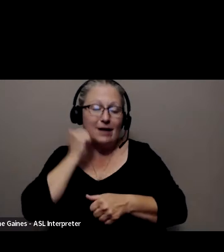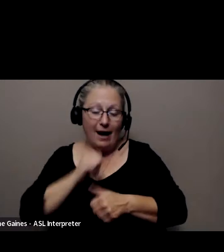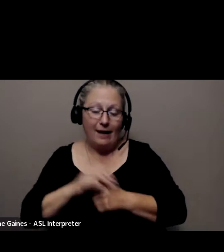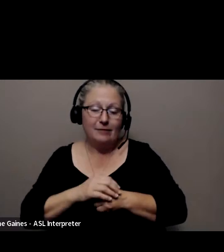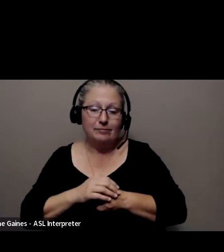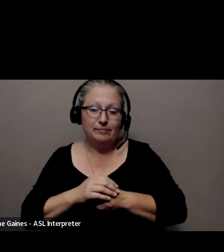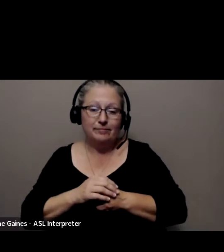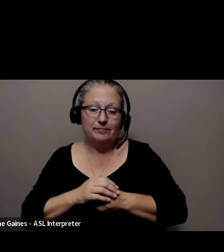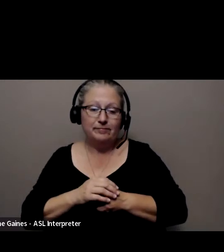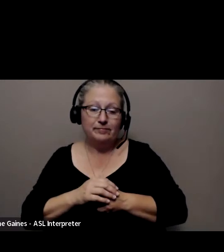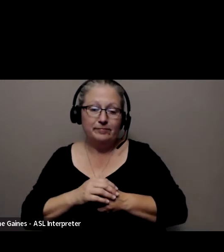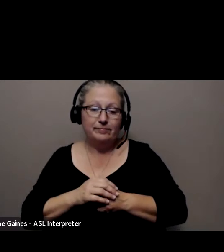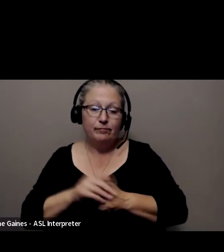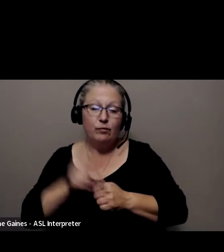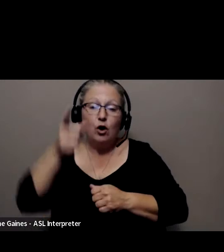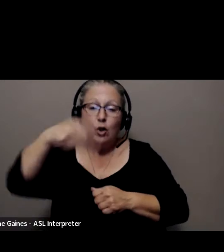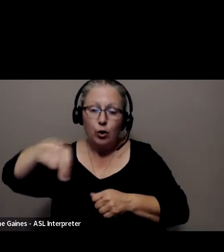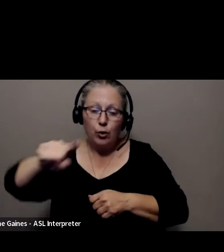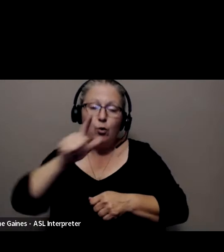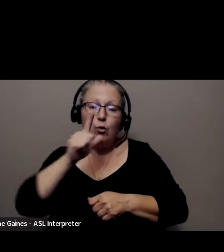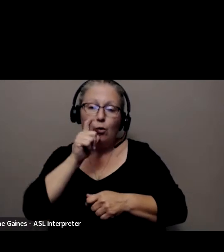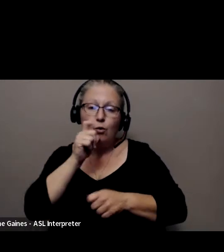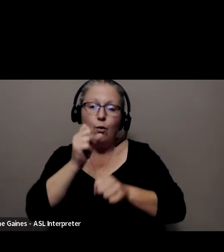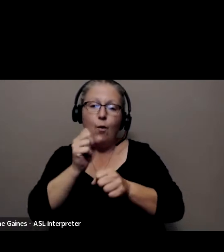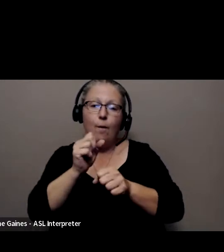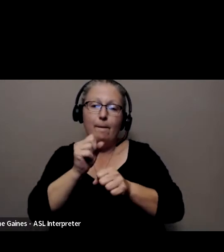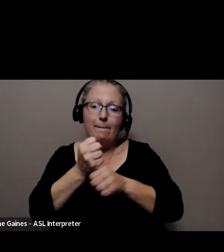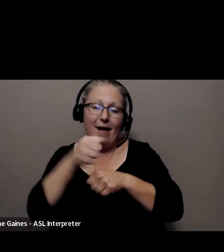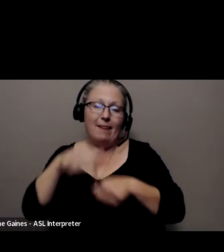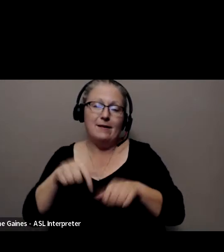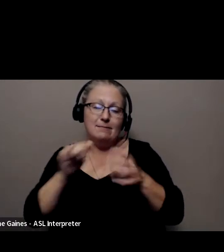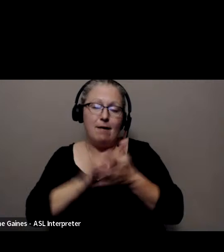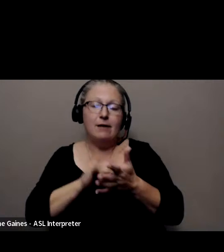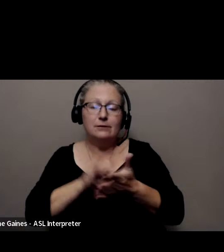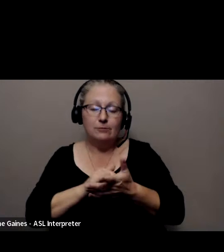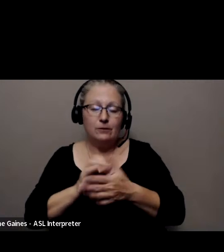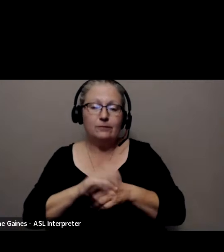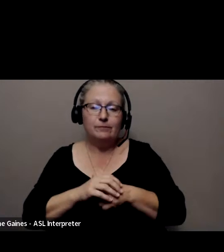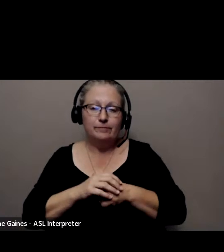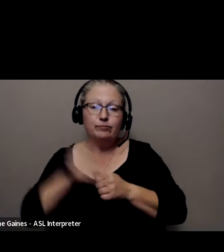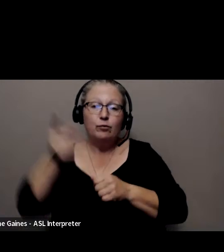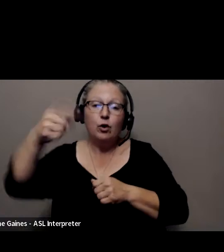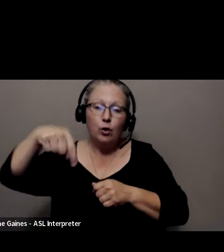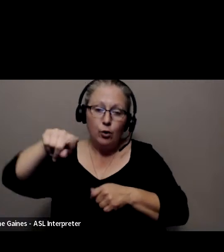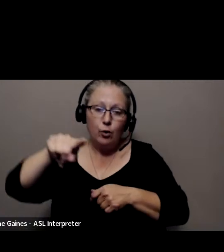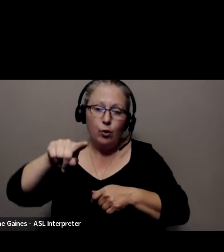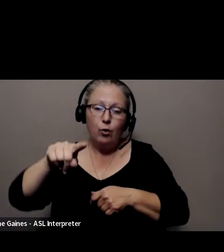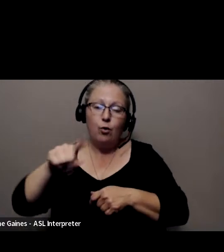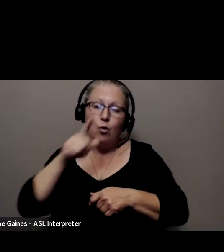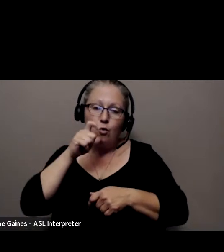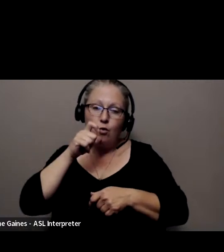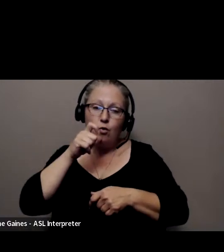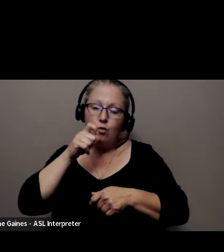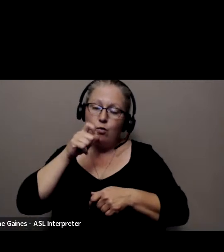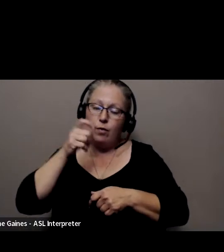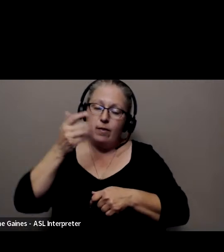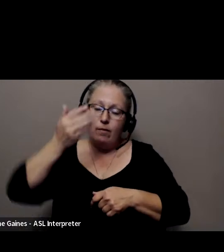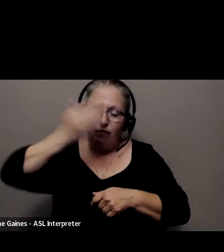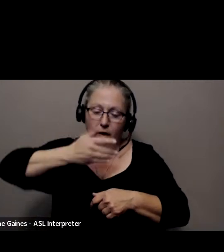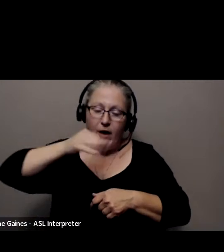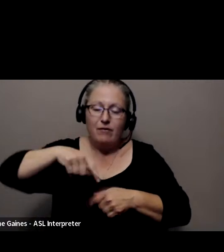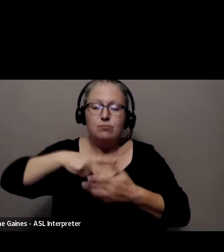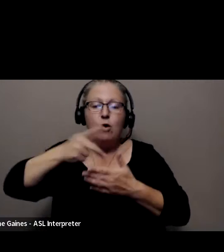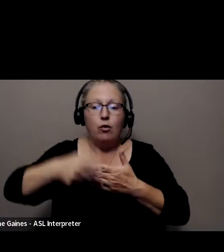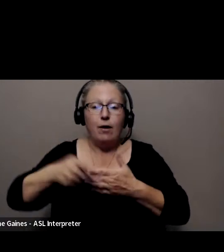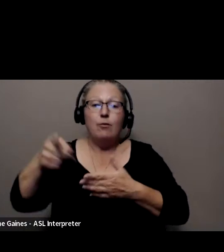day. You are the ones that have made this moment possible. You are the forefront of this program, and you